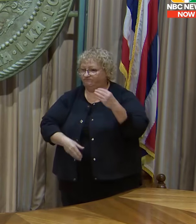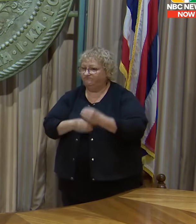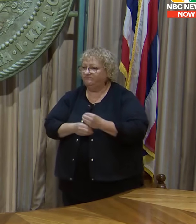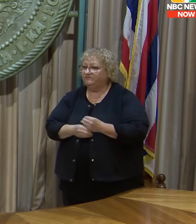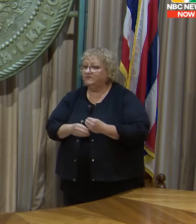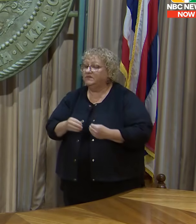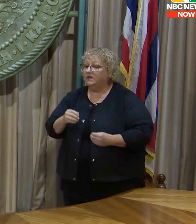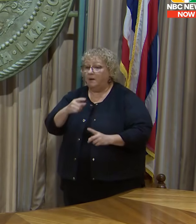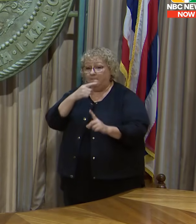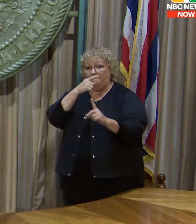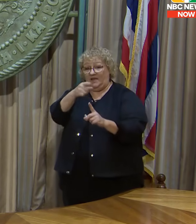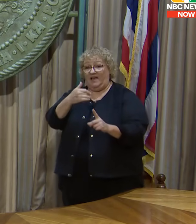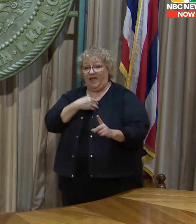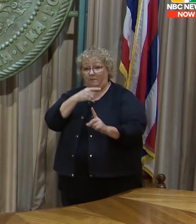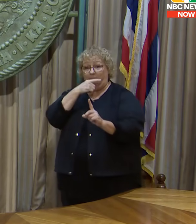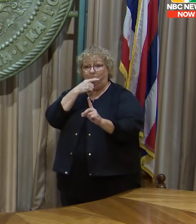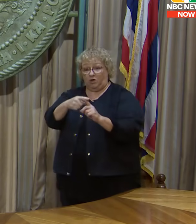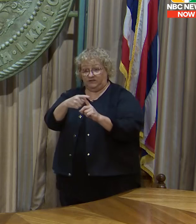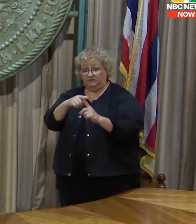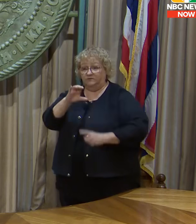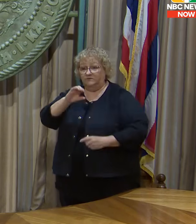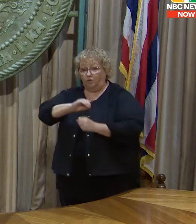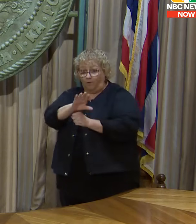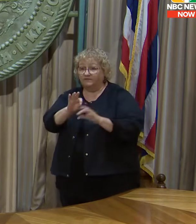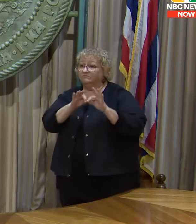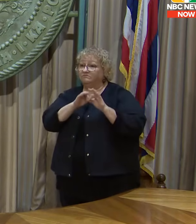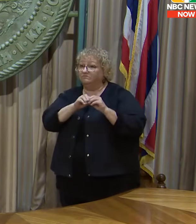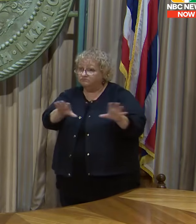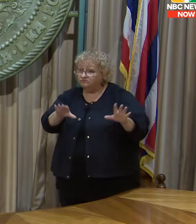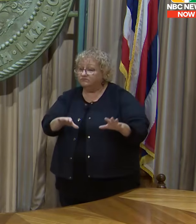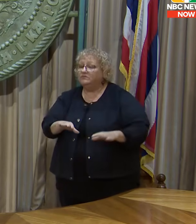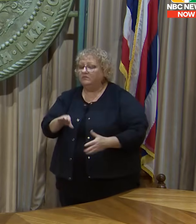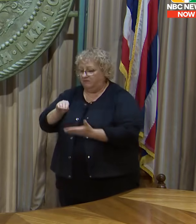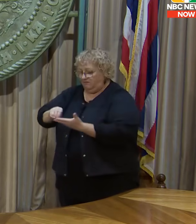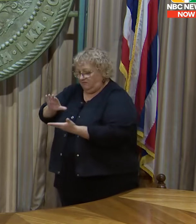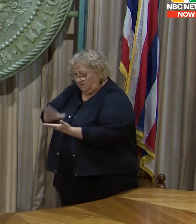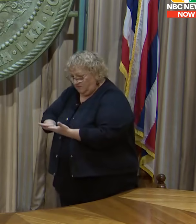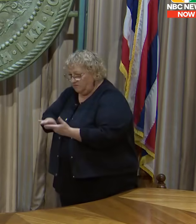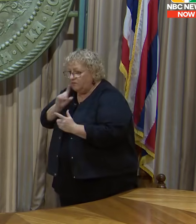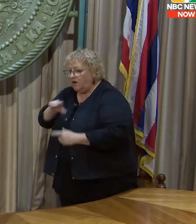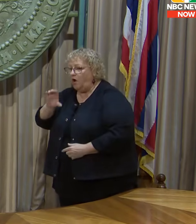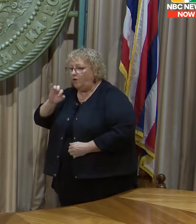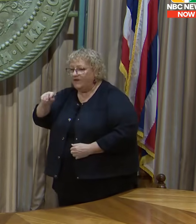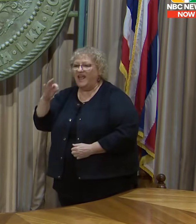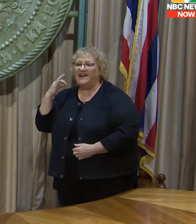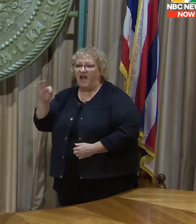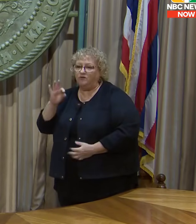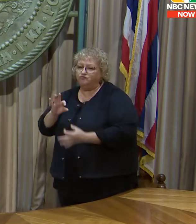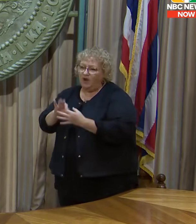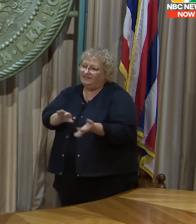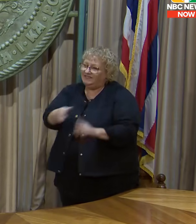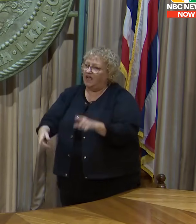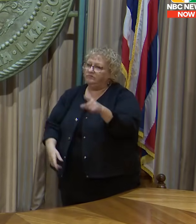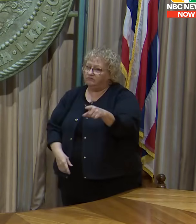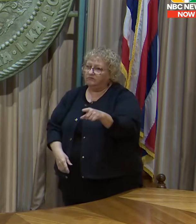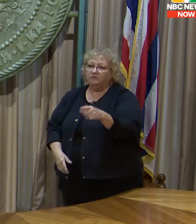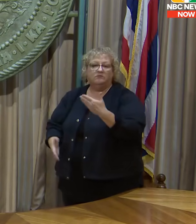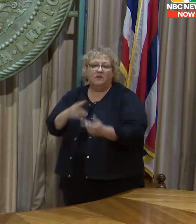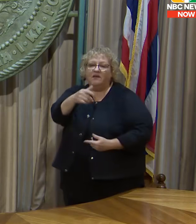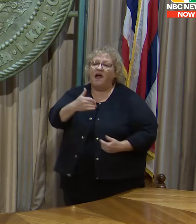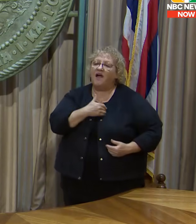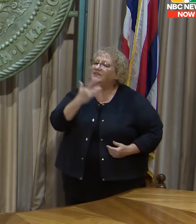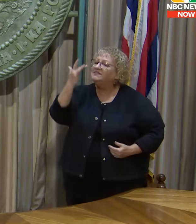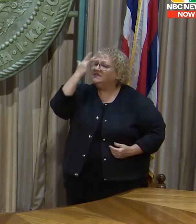was found to be positive for COVID-19, we would record it and report it as a COVID-19 related death, regardless of what